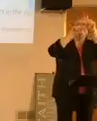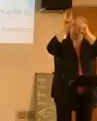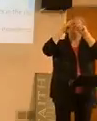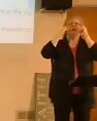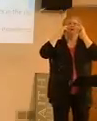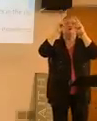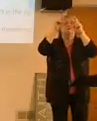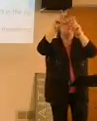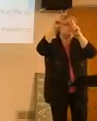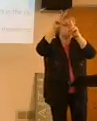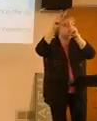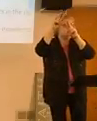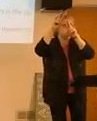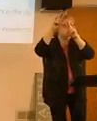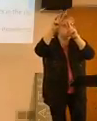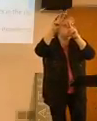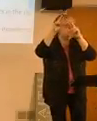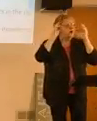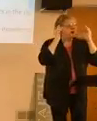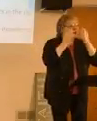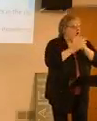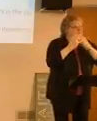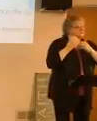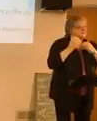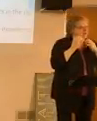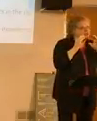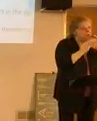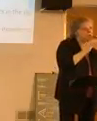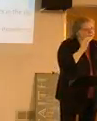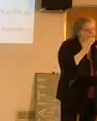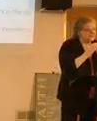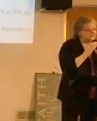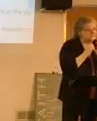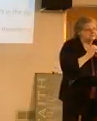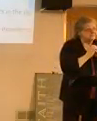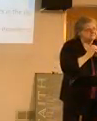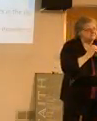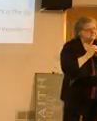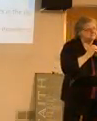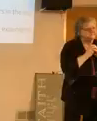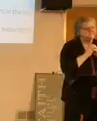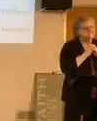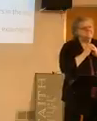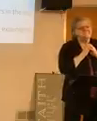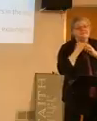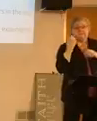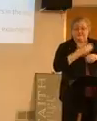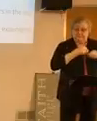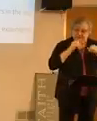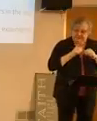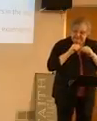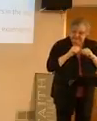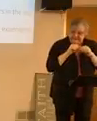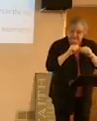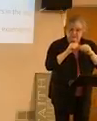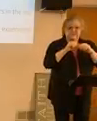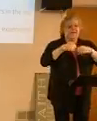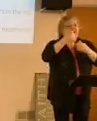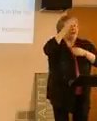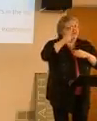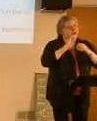see in the sky. What an awesome thing. Now, we continue on thinking of how